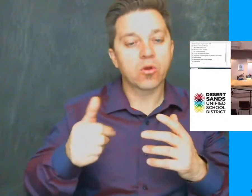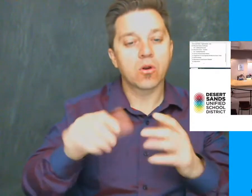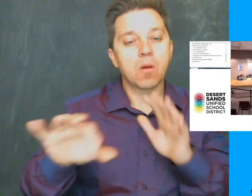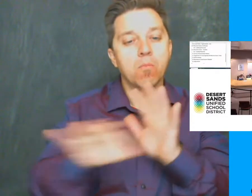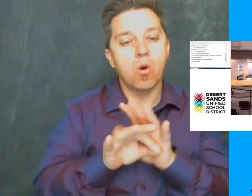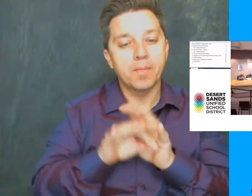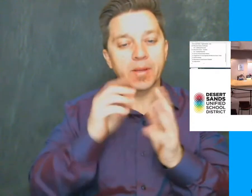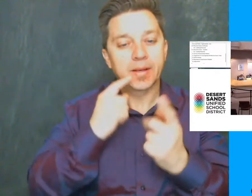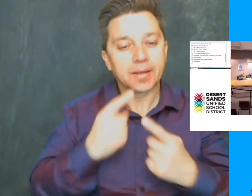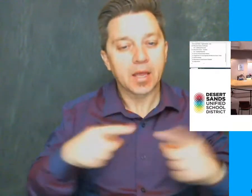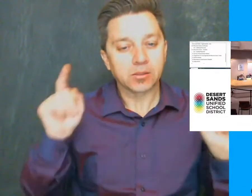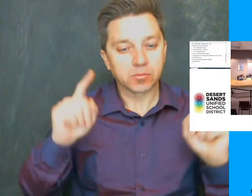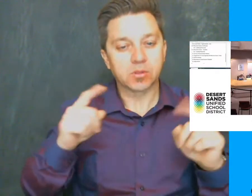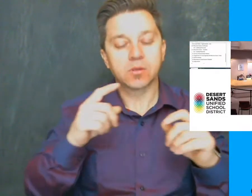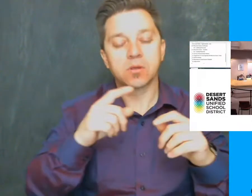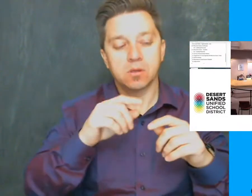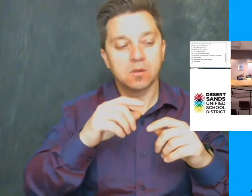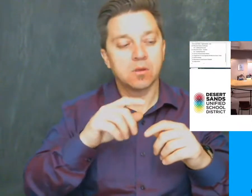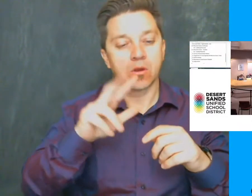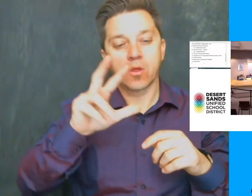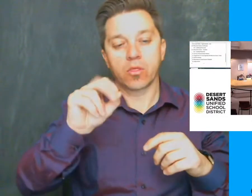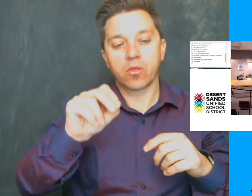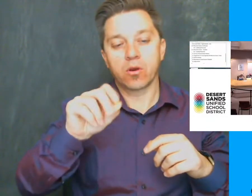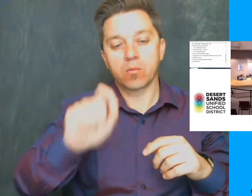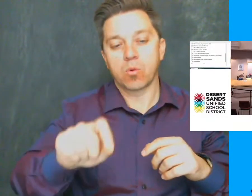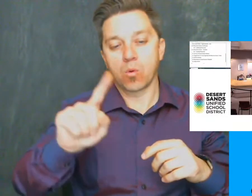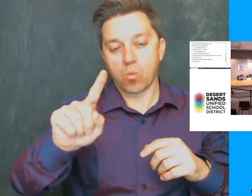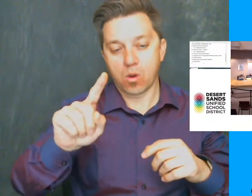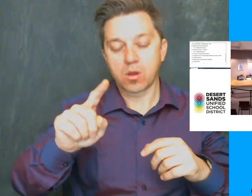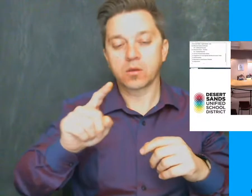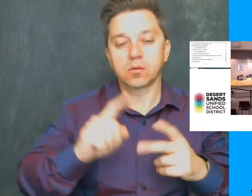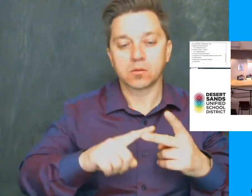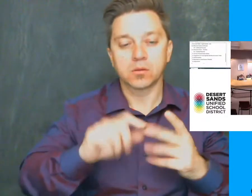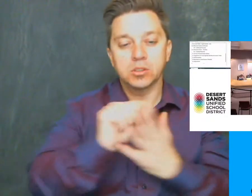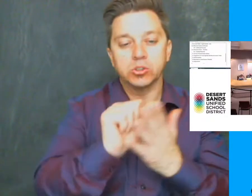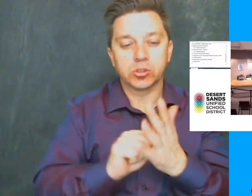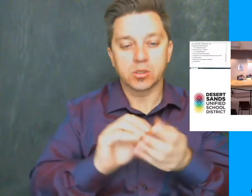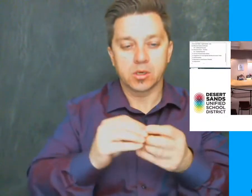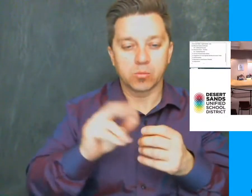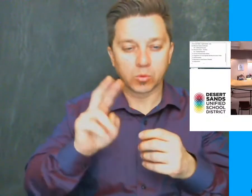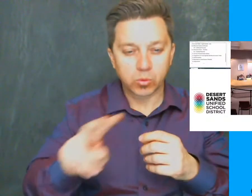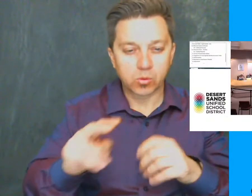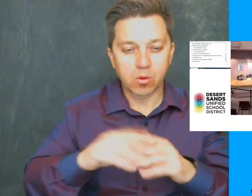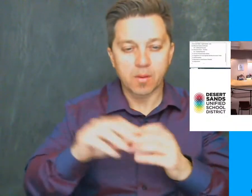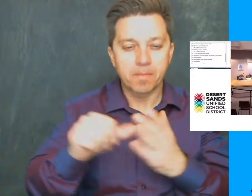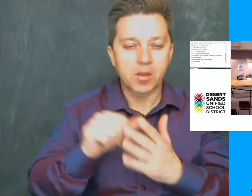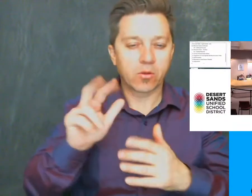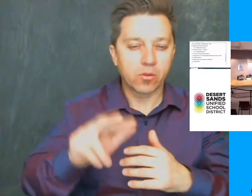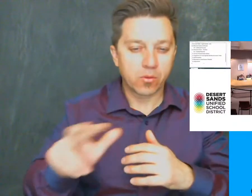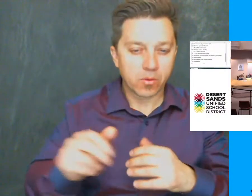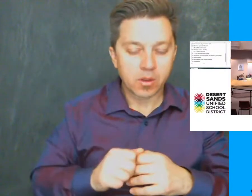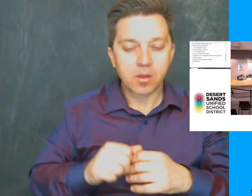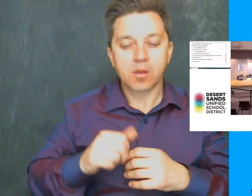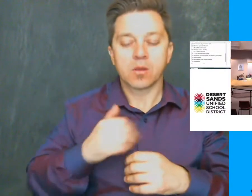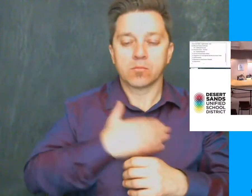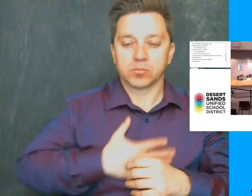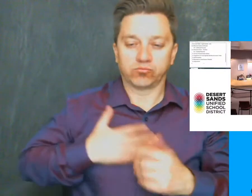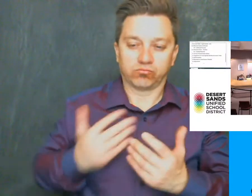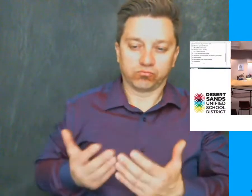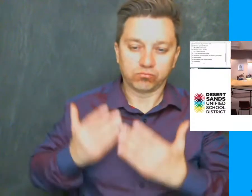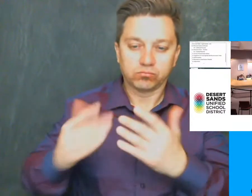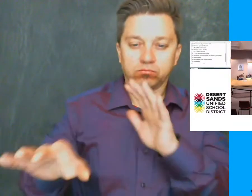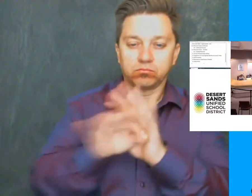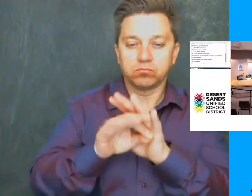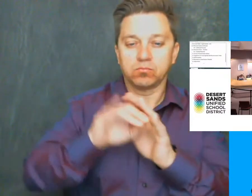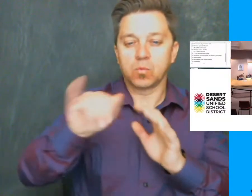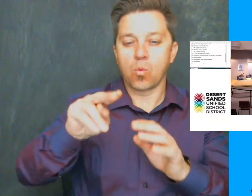that's under 30.1 classified personnel, agenda item number 22 on page 3. We are pleased to recommend the appointment of Juan